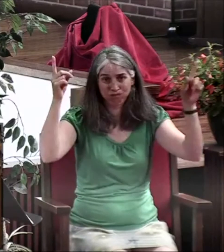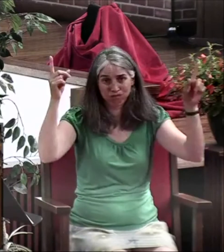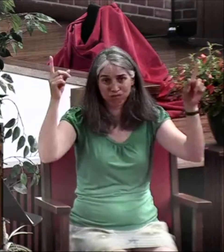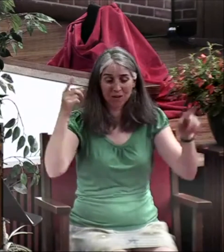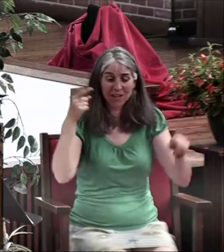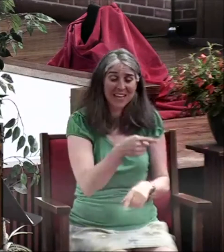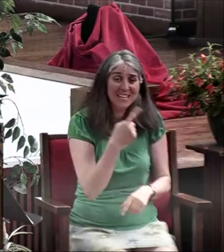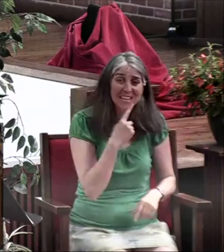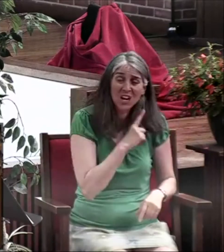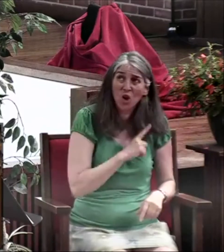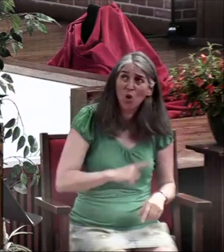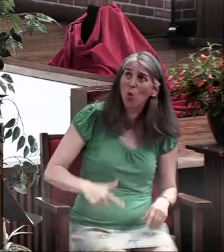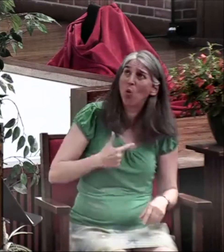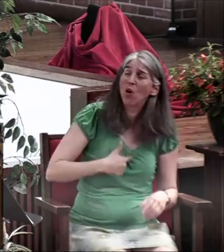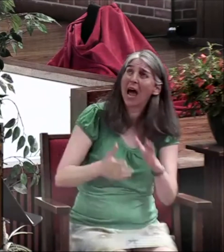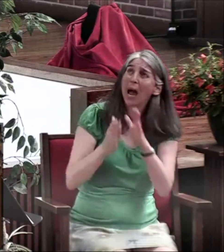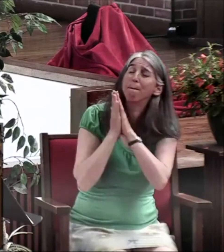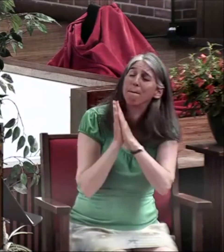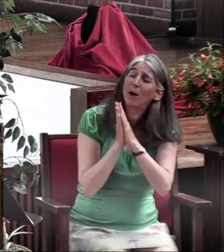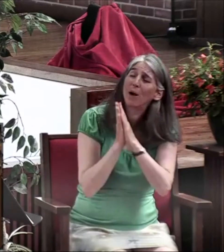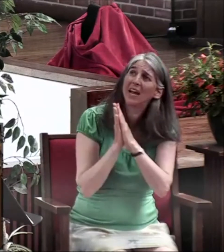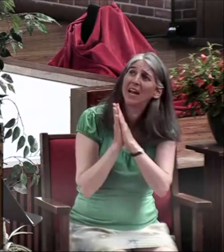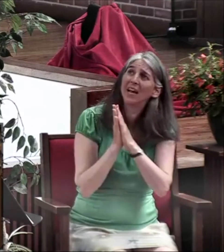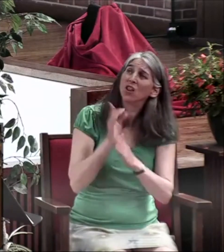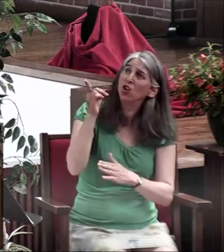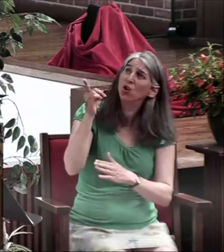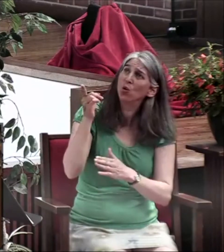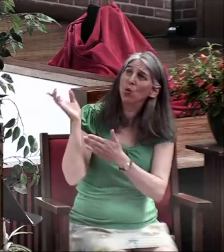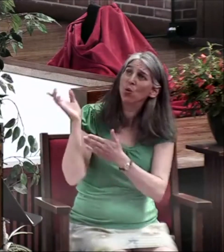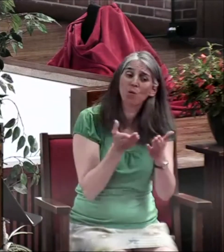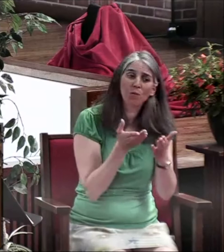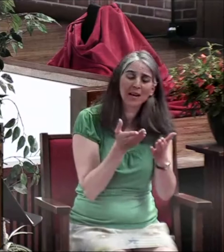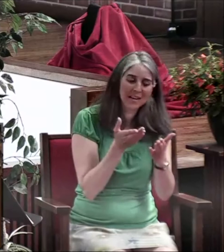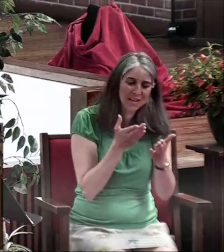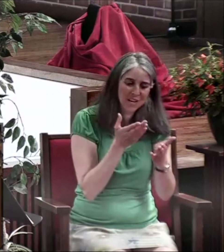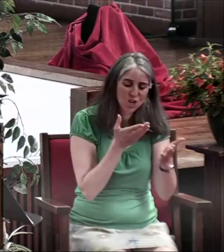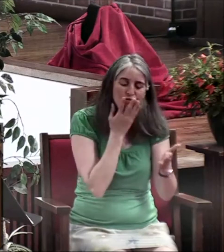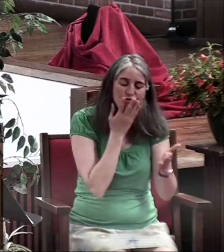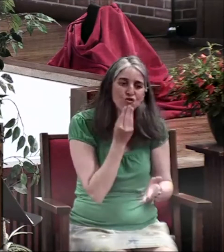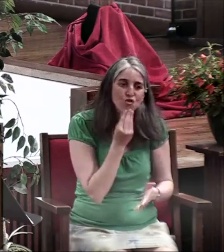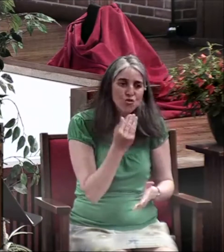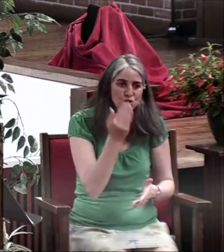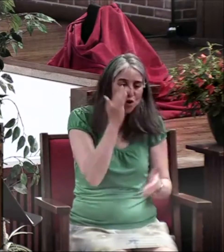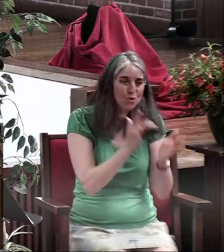He said, "Lord, I pray that you would bring the Jews to know Jesus Christ.